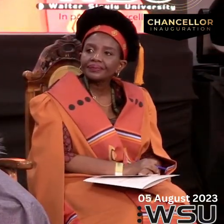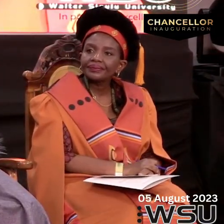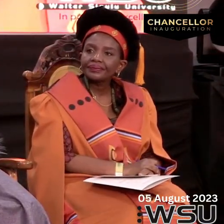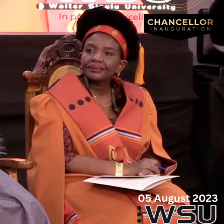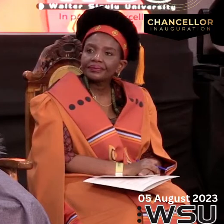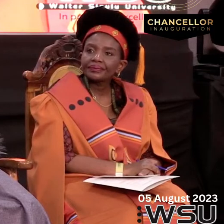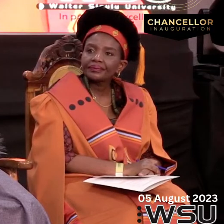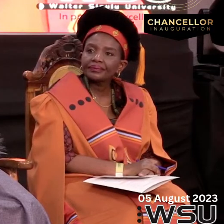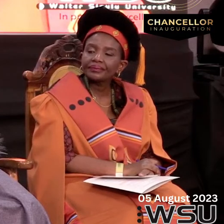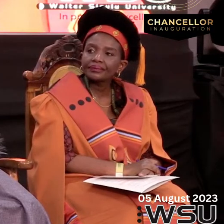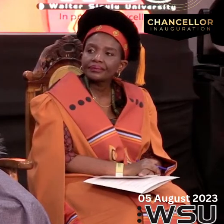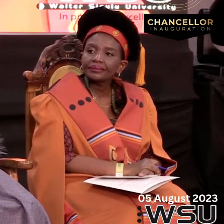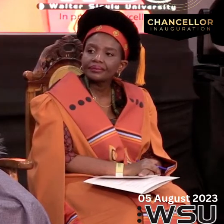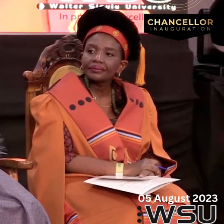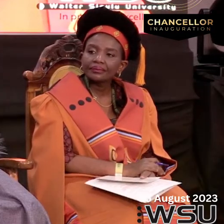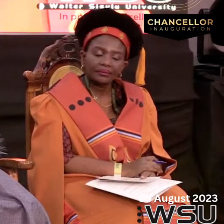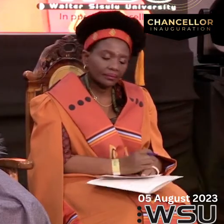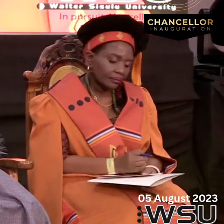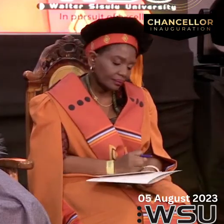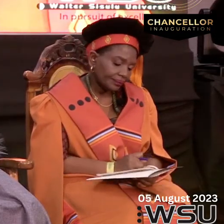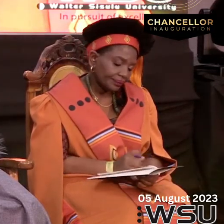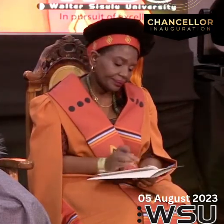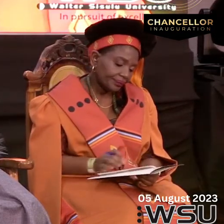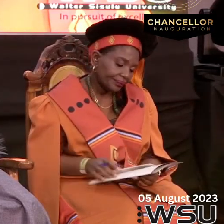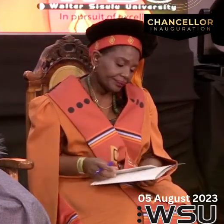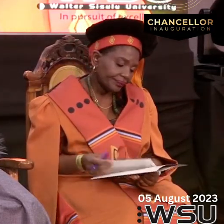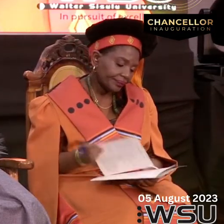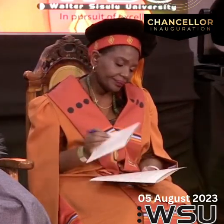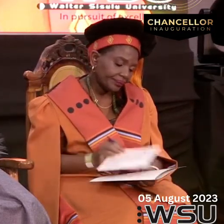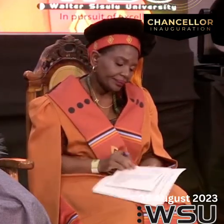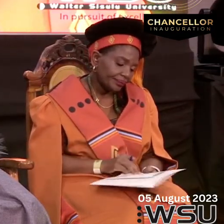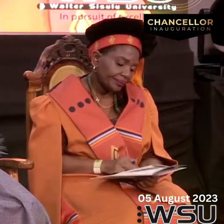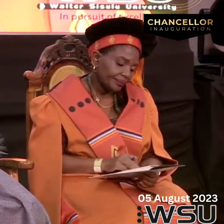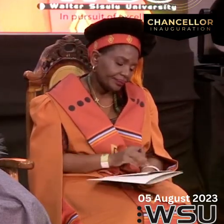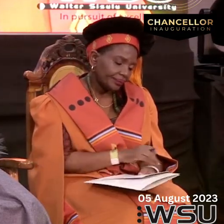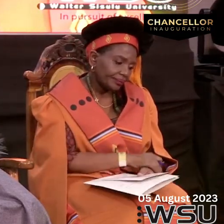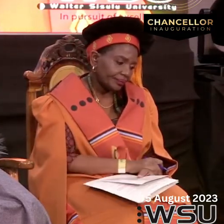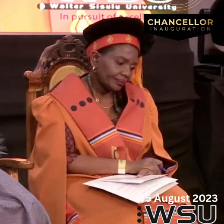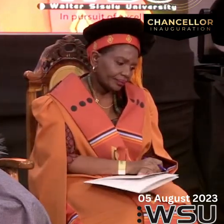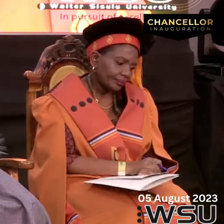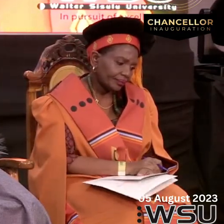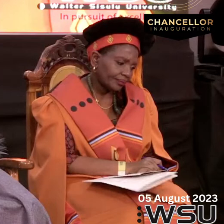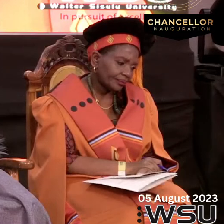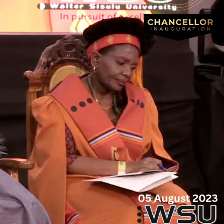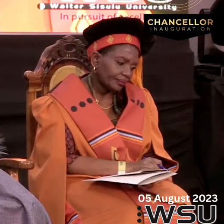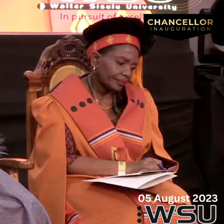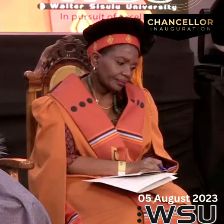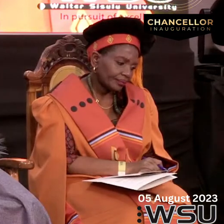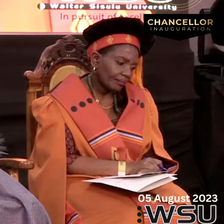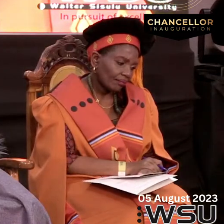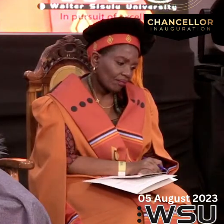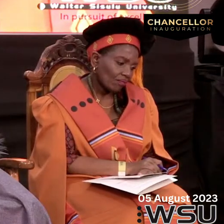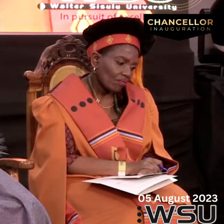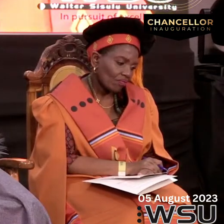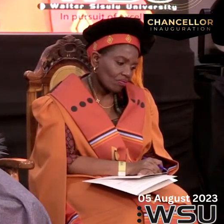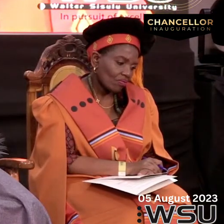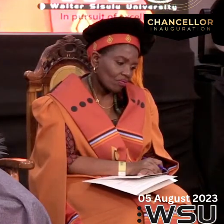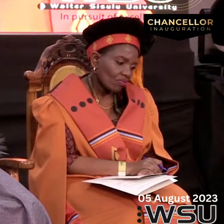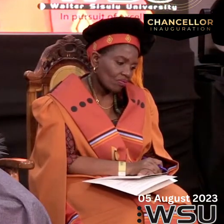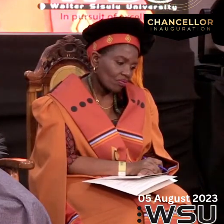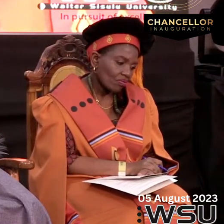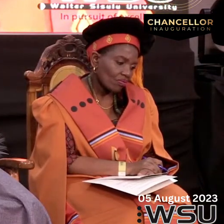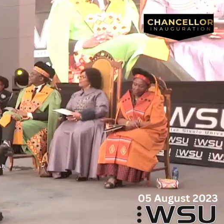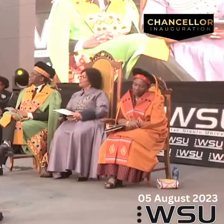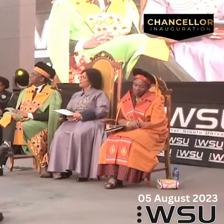after I've offered a prayer, I would ask you to stand and you give me your two hands, and I anoint you